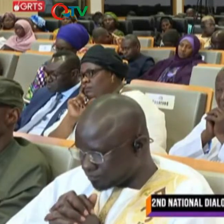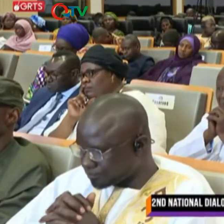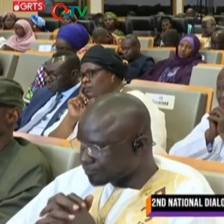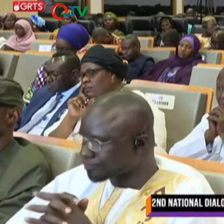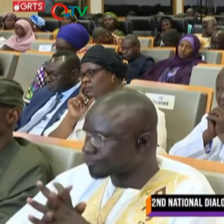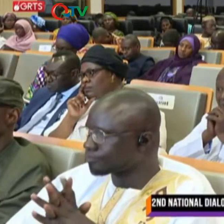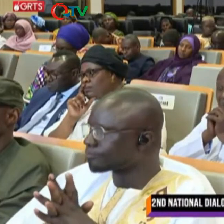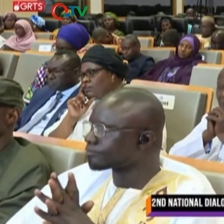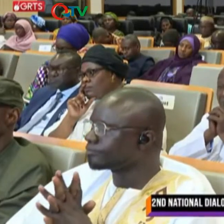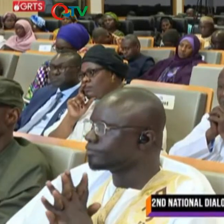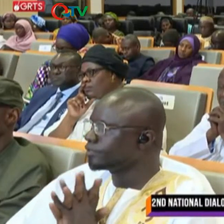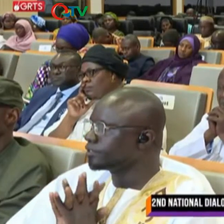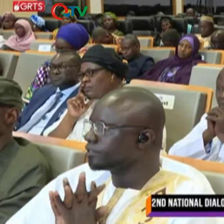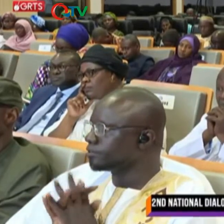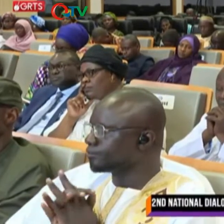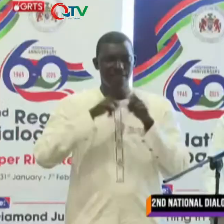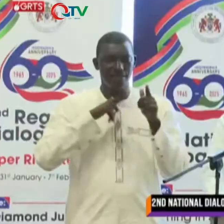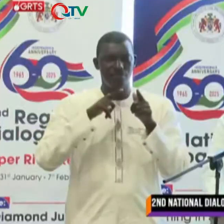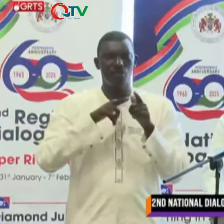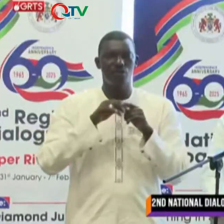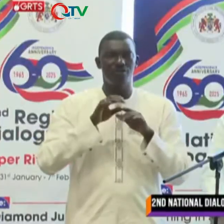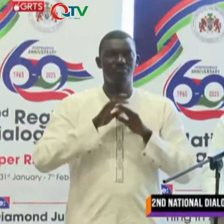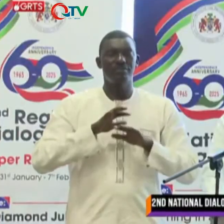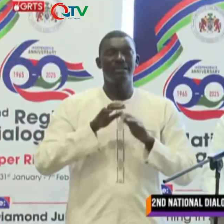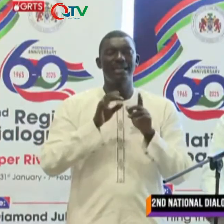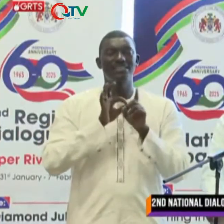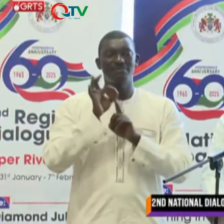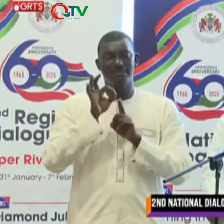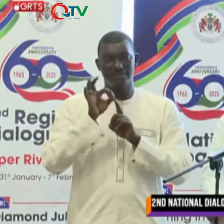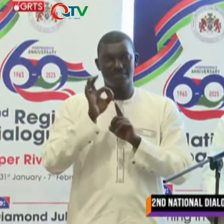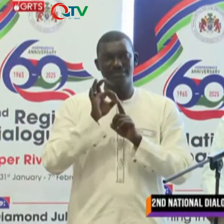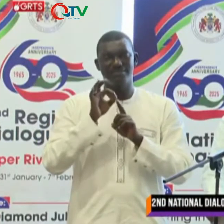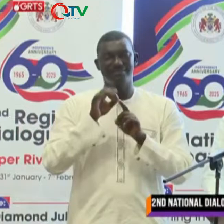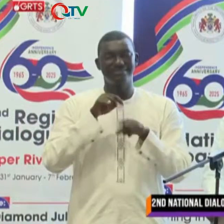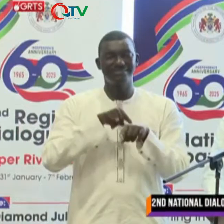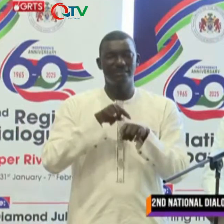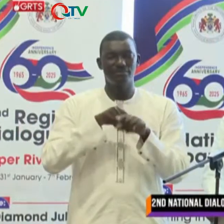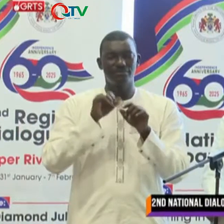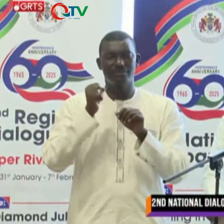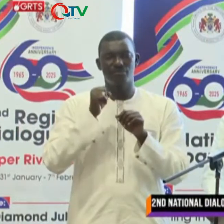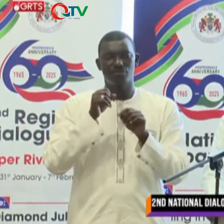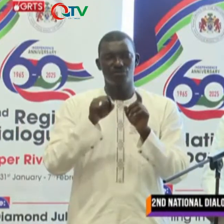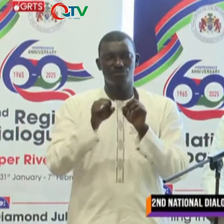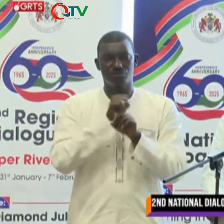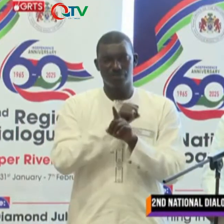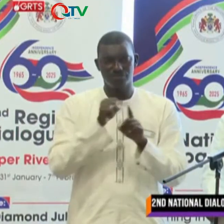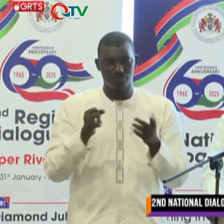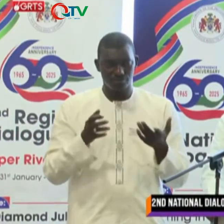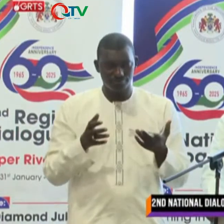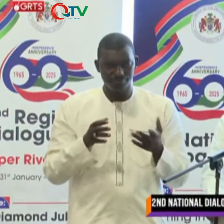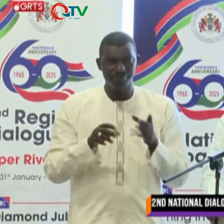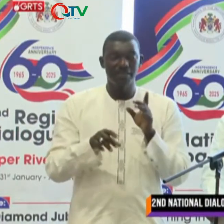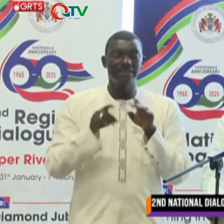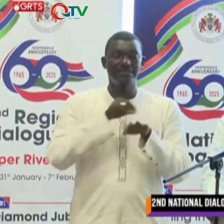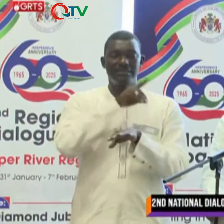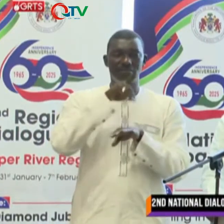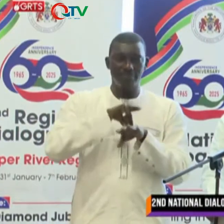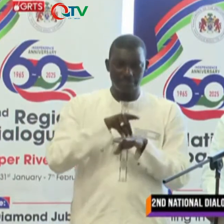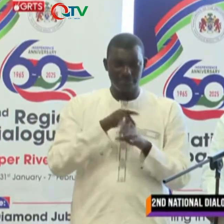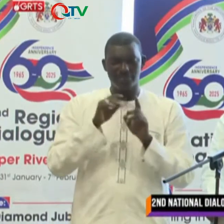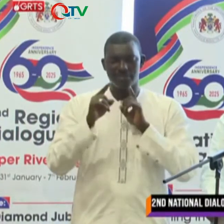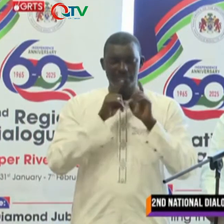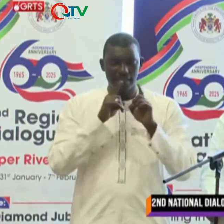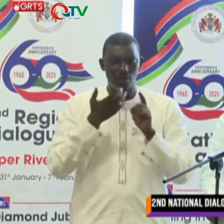of resilience, especially in times of difficulty. The place that dialogue has in all